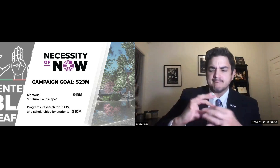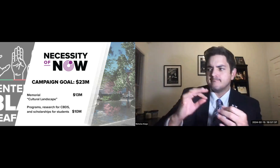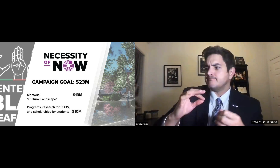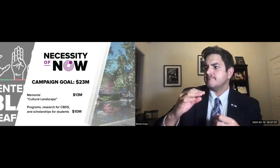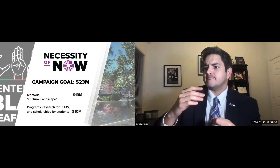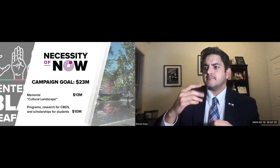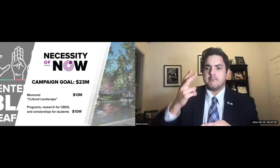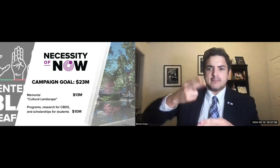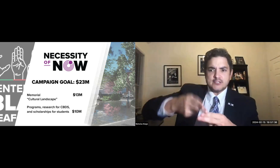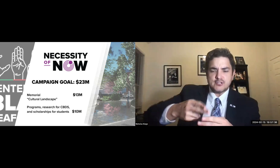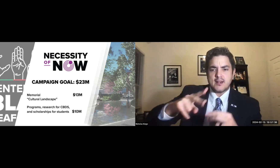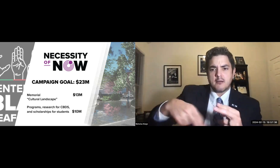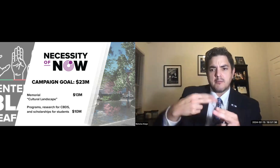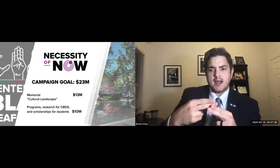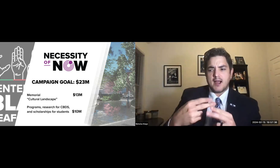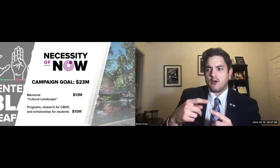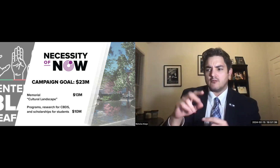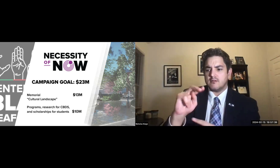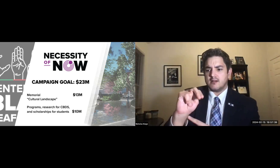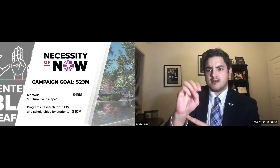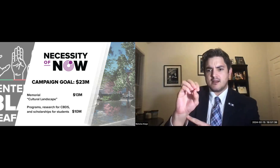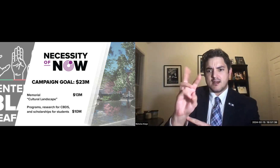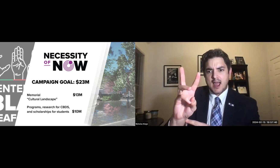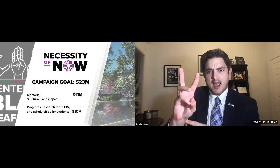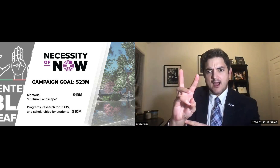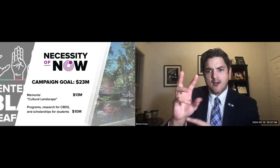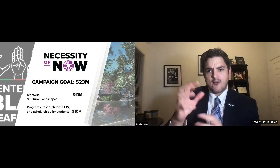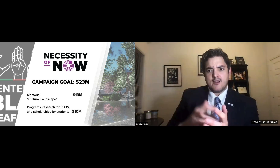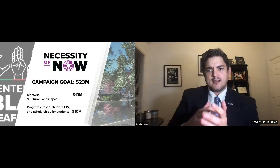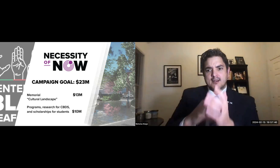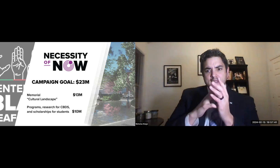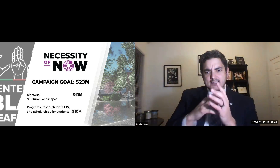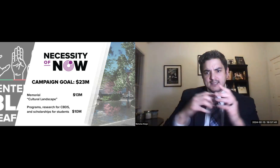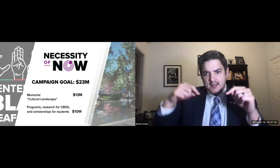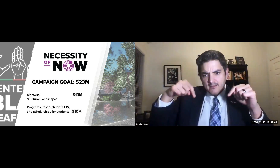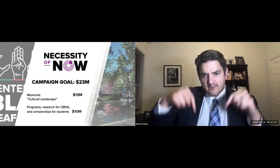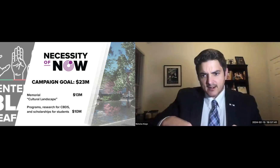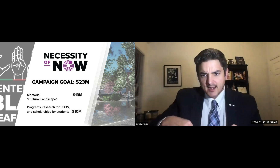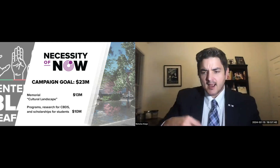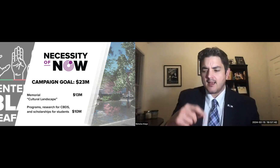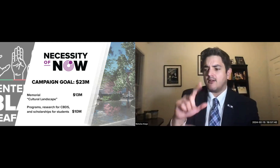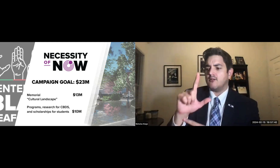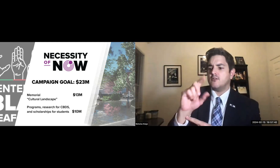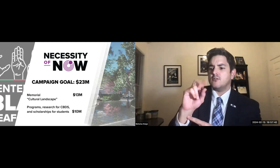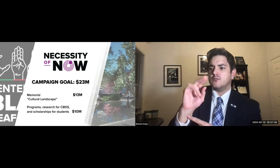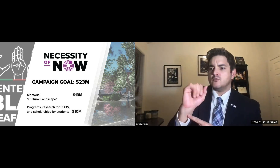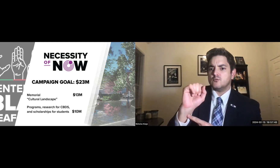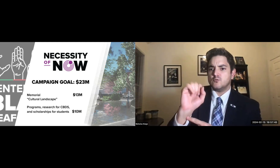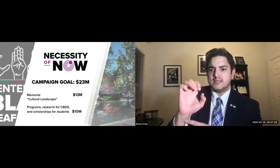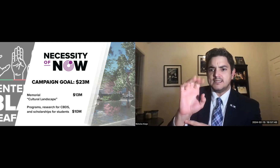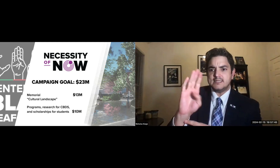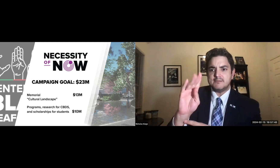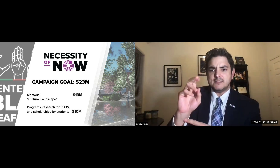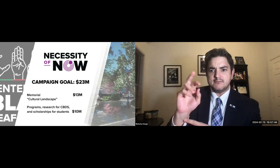you have seen the flyers, that you've seen mention of the Necessity of Now campaign.